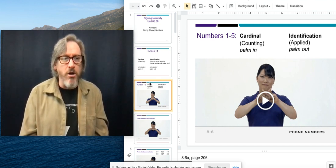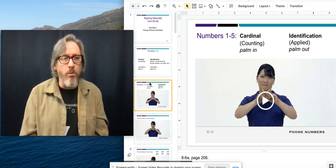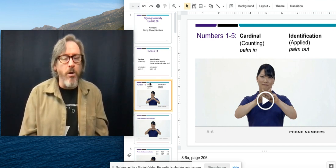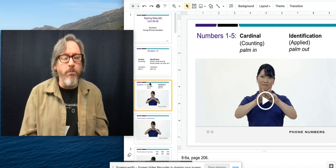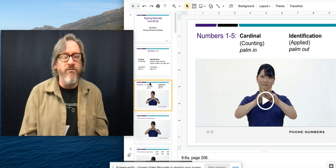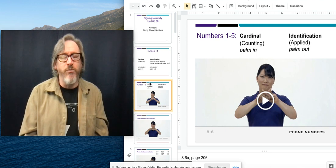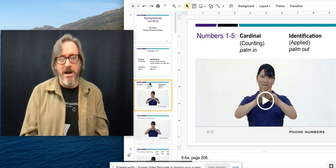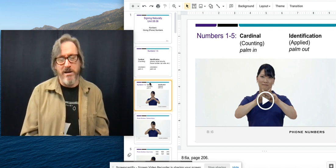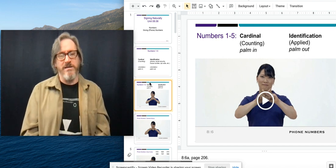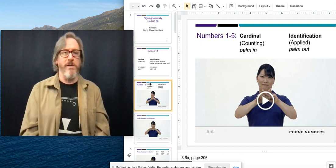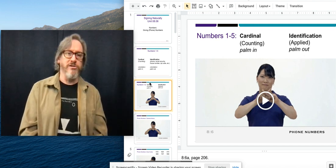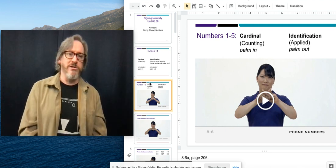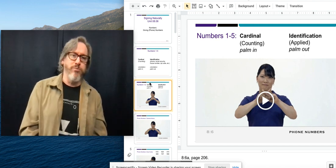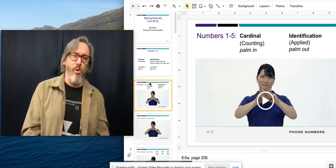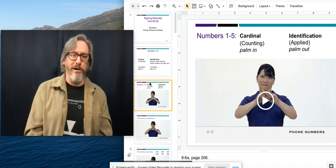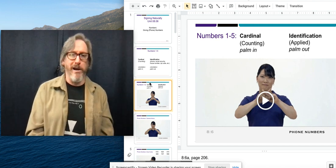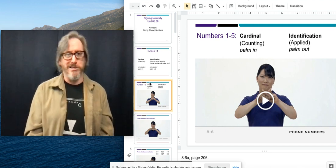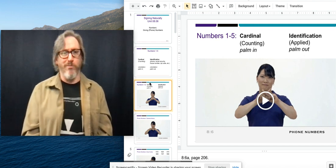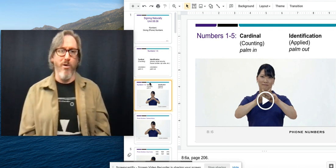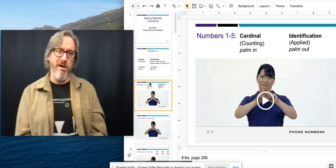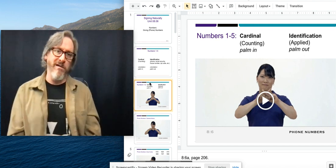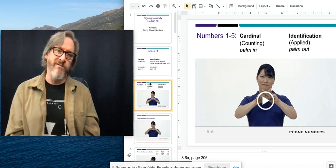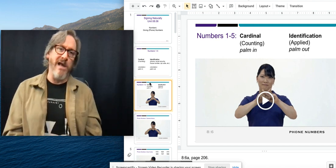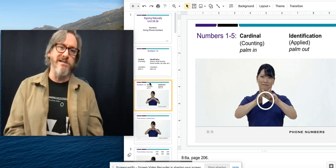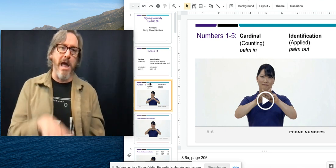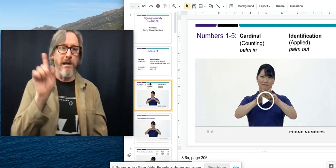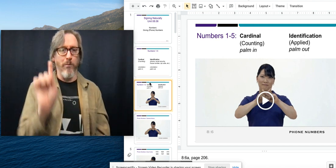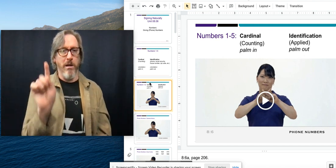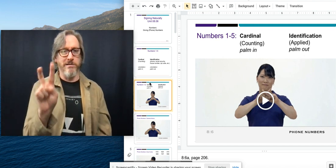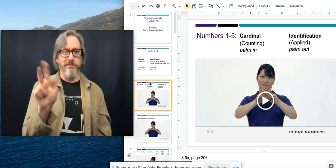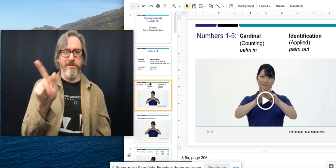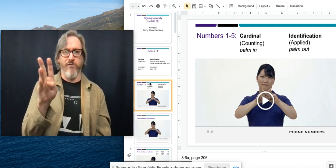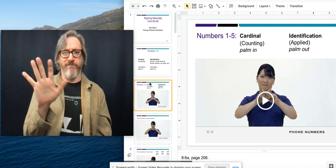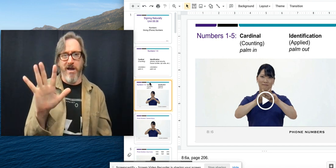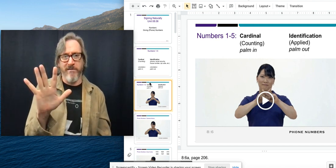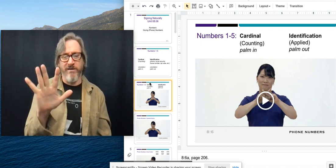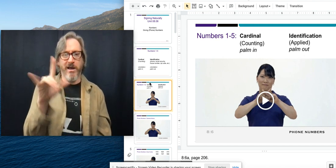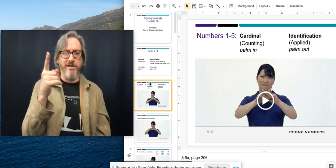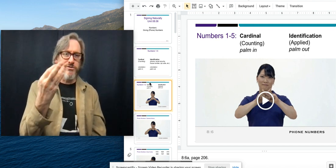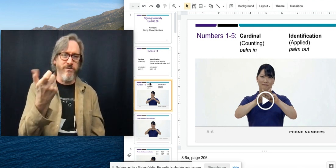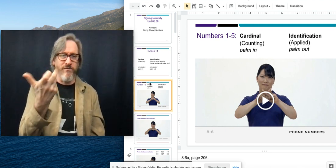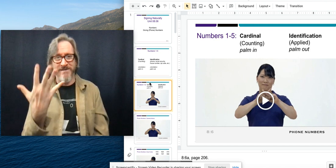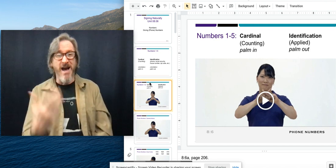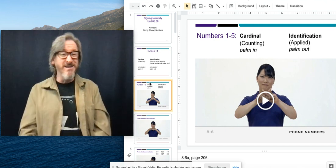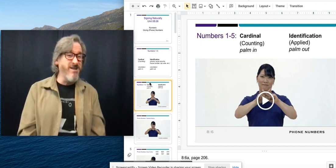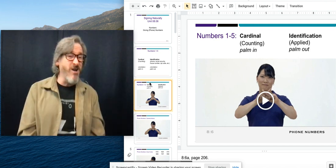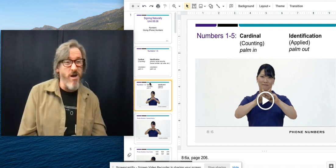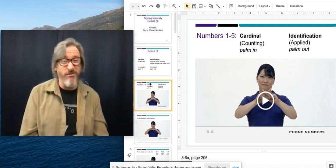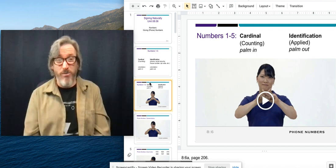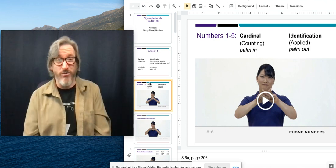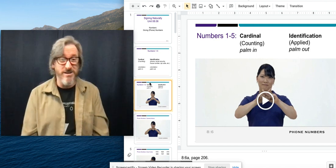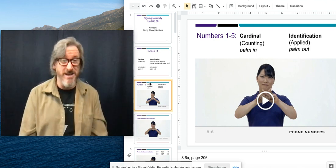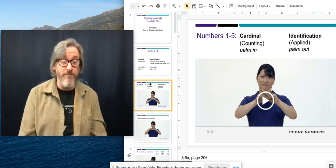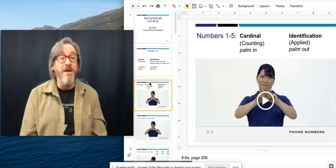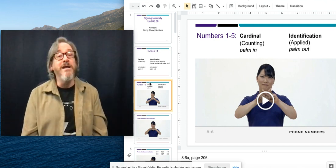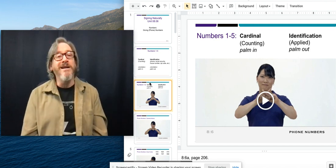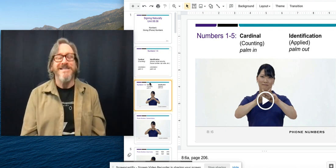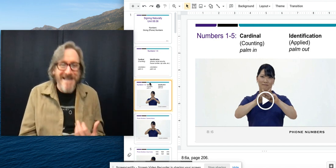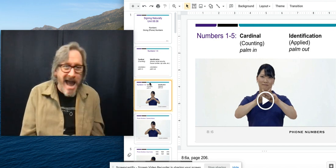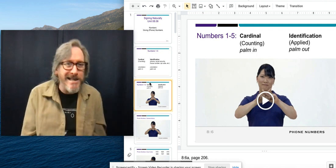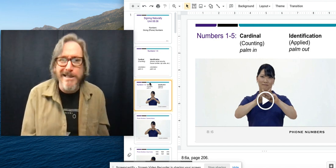understand, why did they make such a point in ASL 1 of, it's not 1, 2, 3, 4, 5, it's 1, 2, 3, 4, 5. So what? They're both the